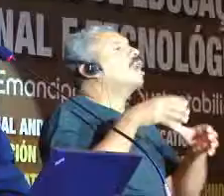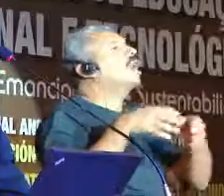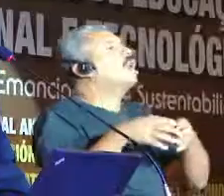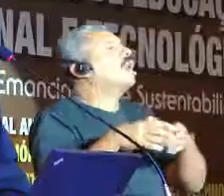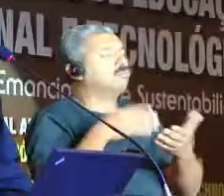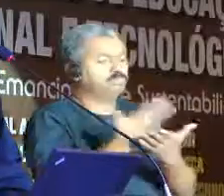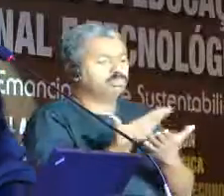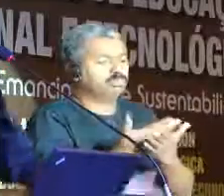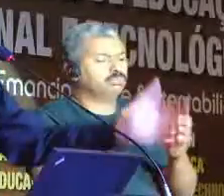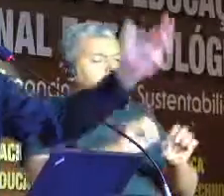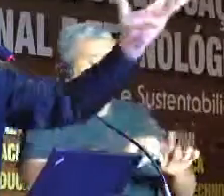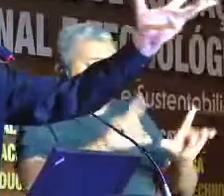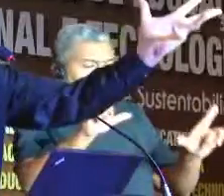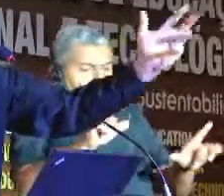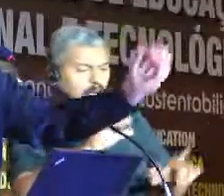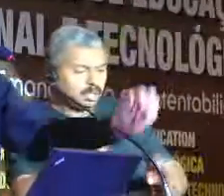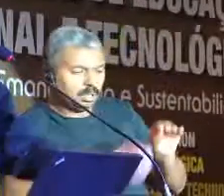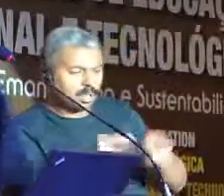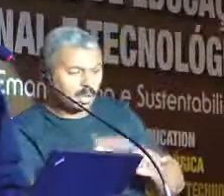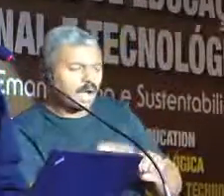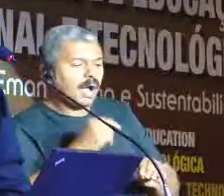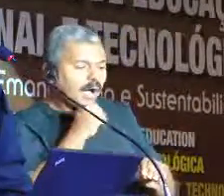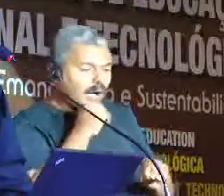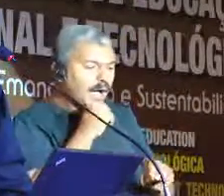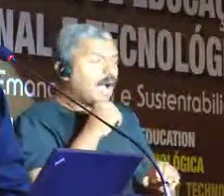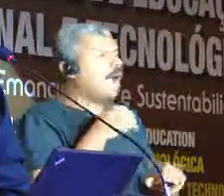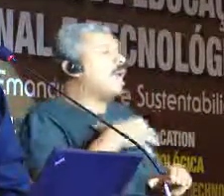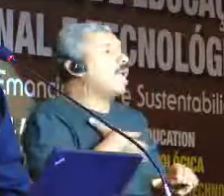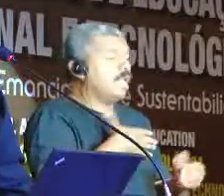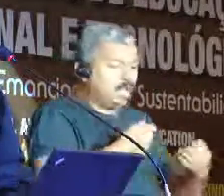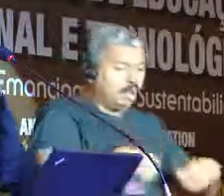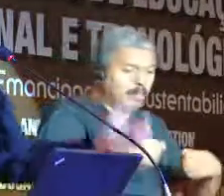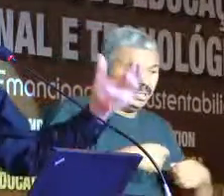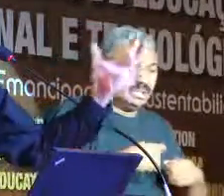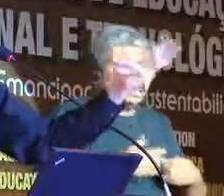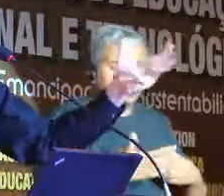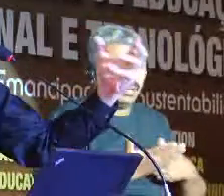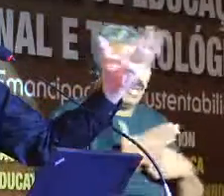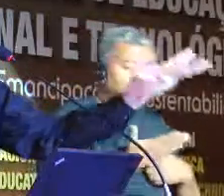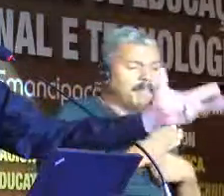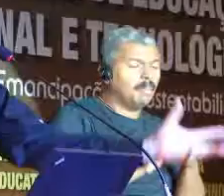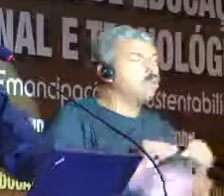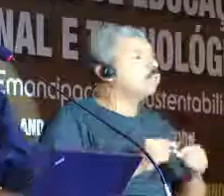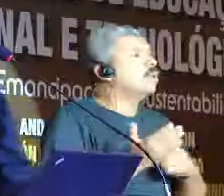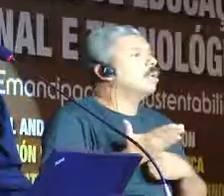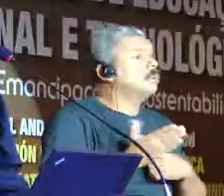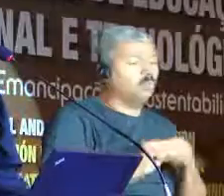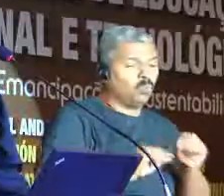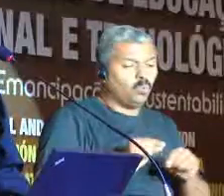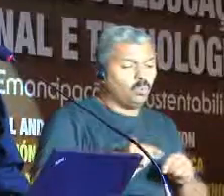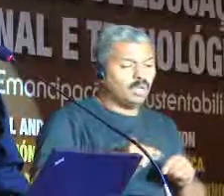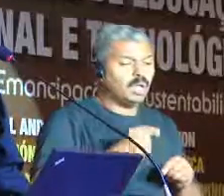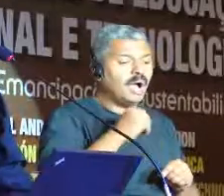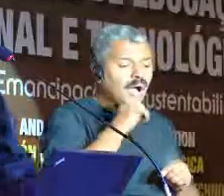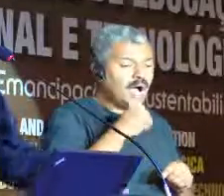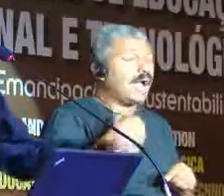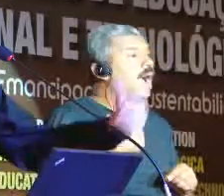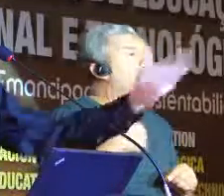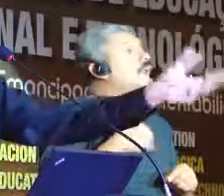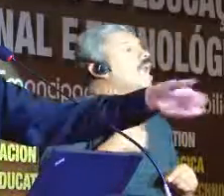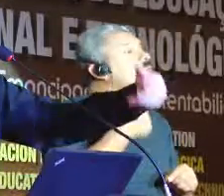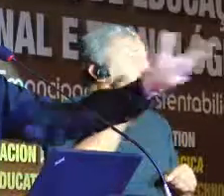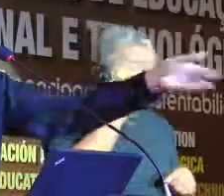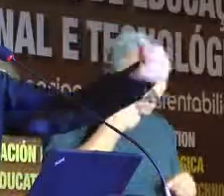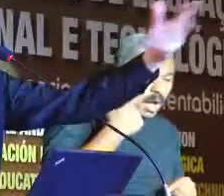So here's what we should be teaching in this new model. How to do distributed development, how